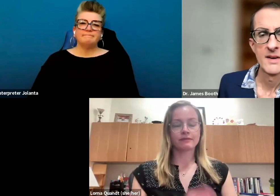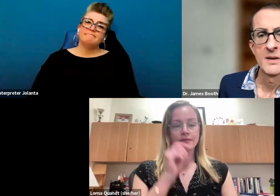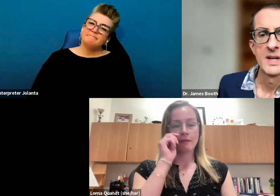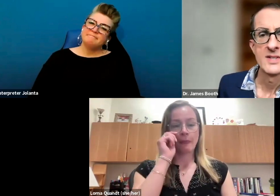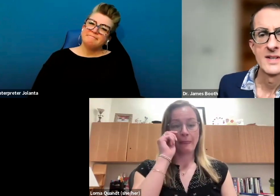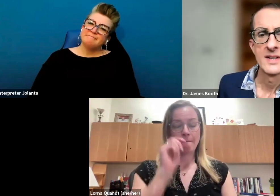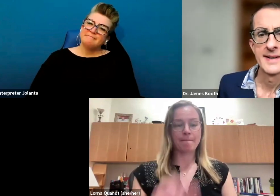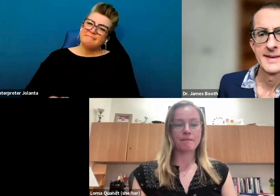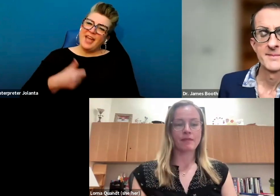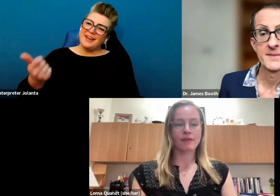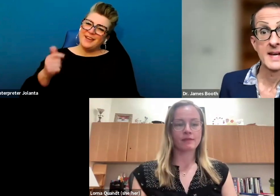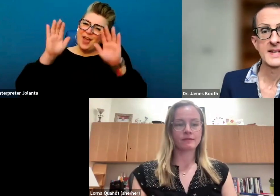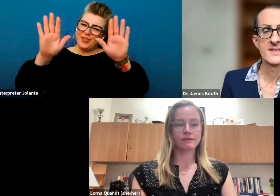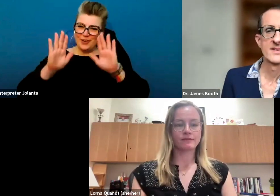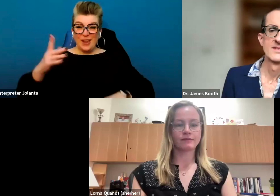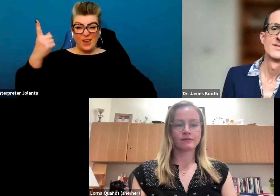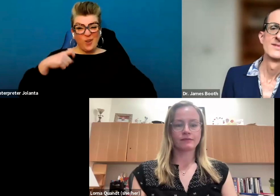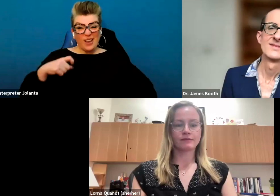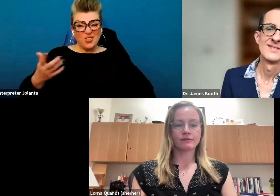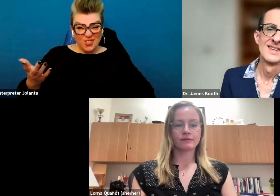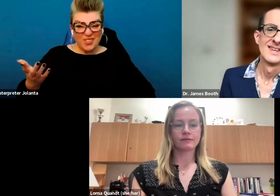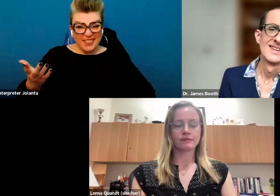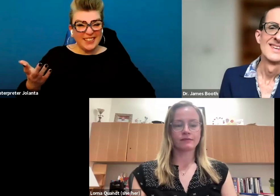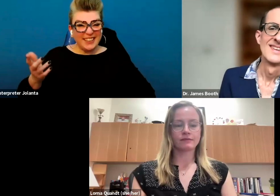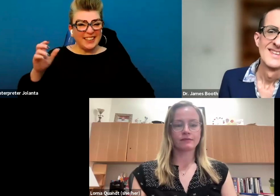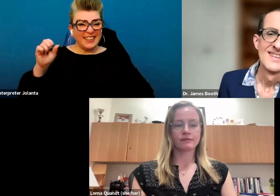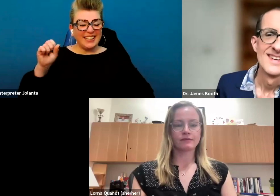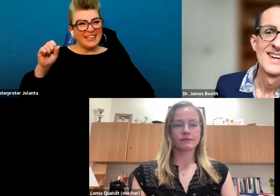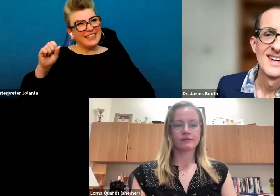Yeah, another great question. Yeah, I guess